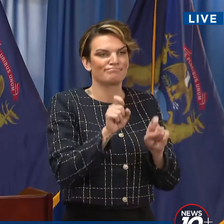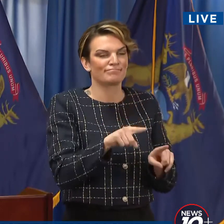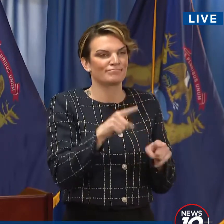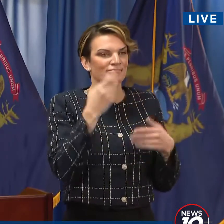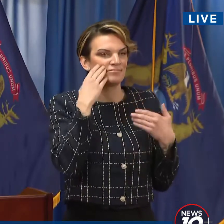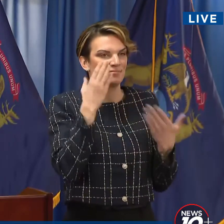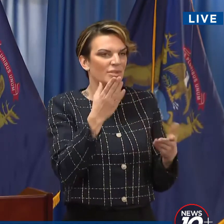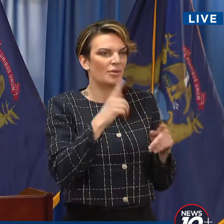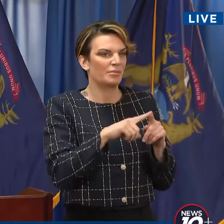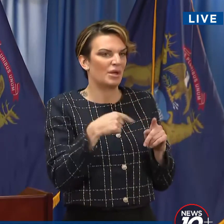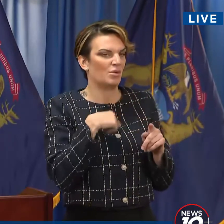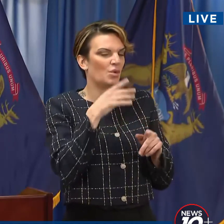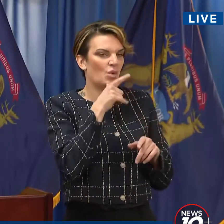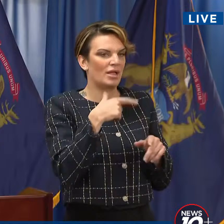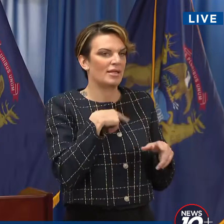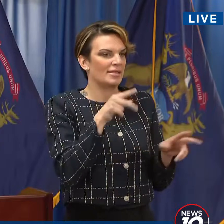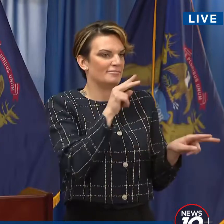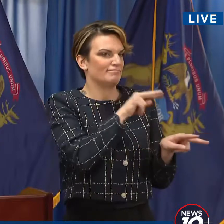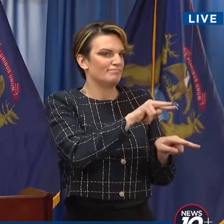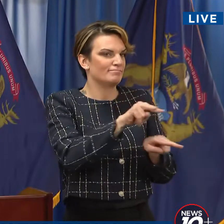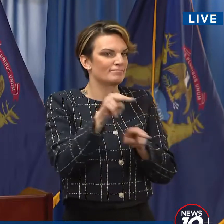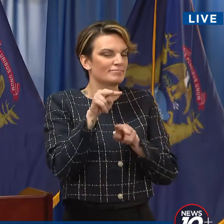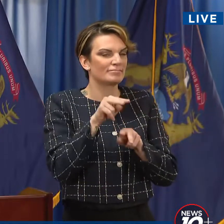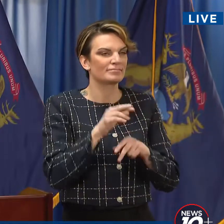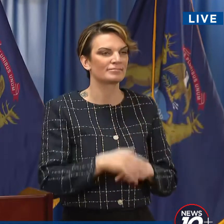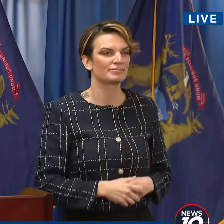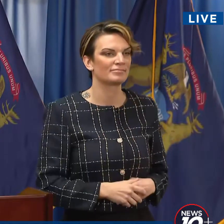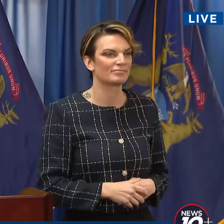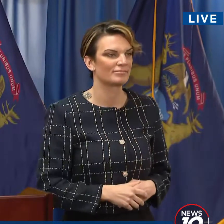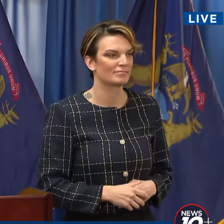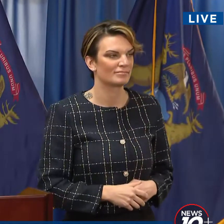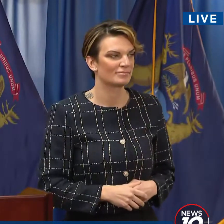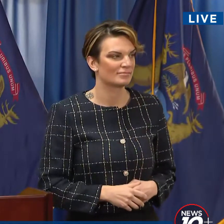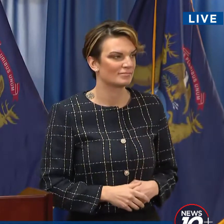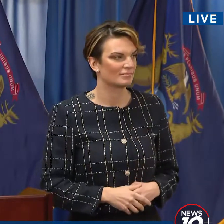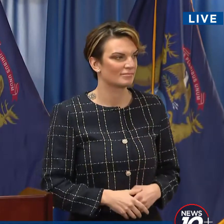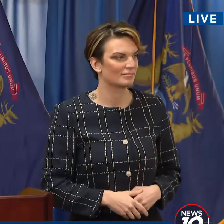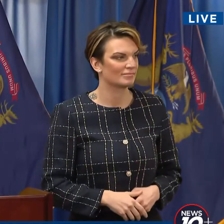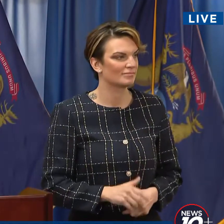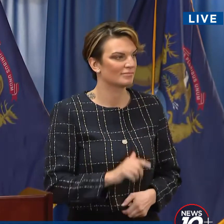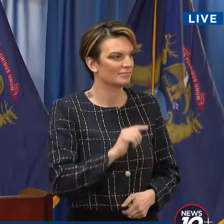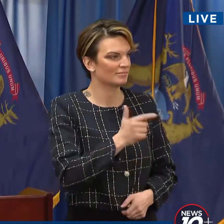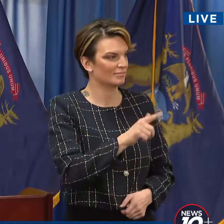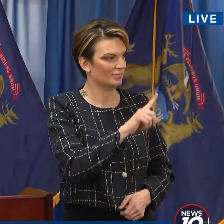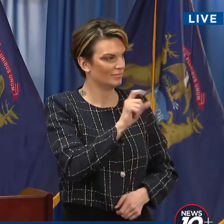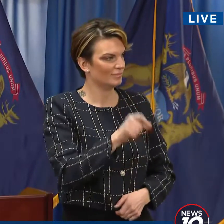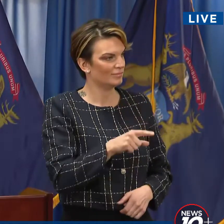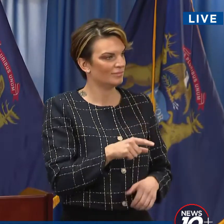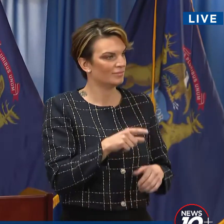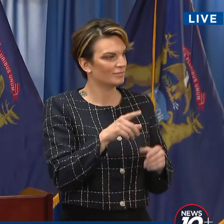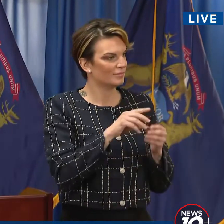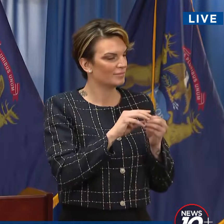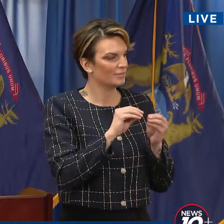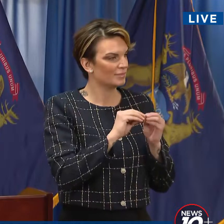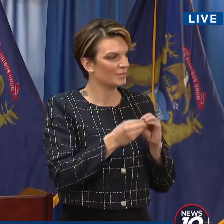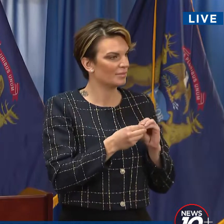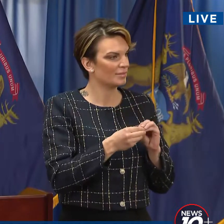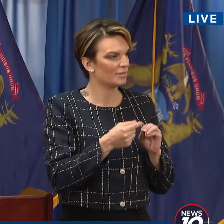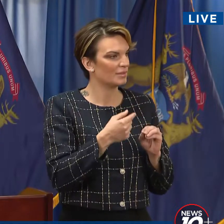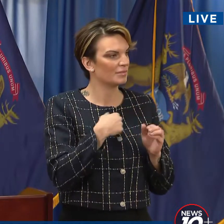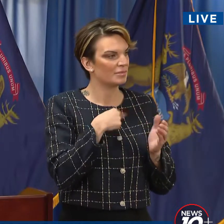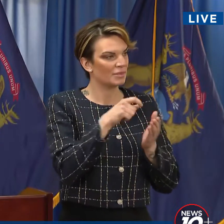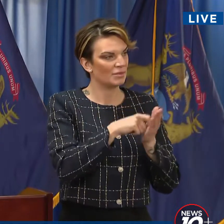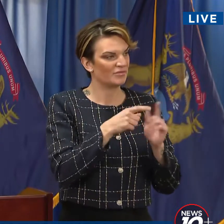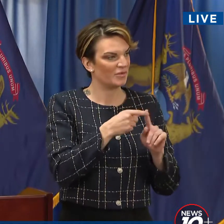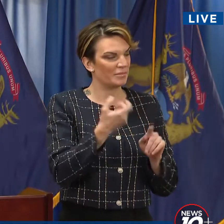can ensure any updates are made to results to reflect those incoming ballots. Yeah. I just wanted to revisit numbers briefly. If my notes are correct